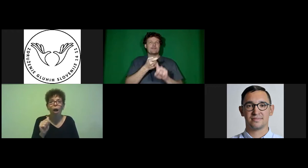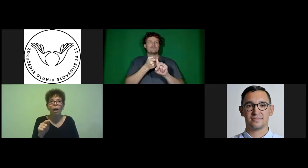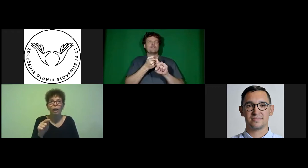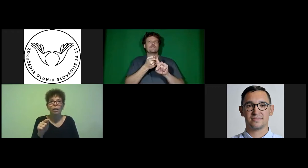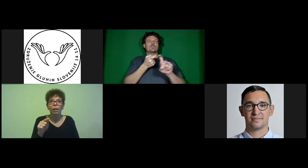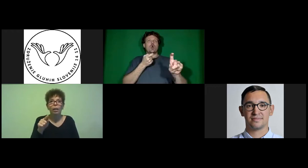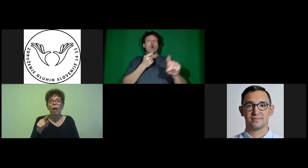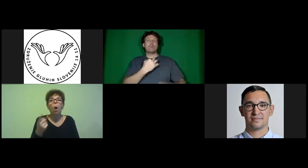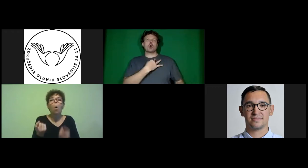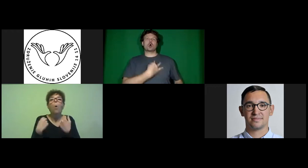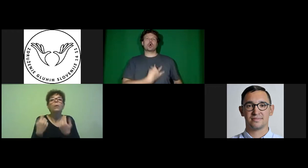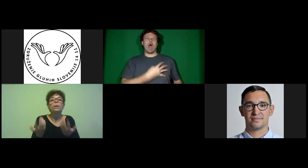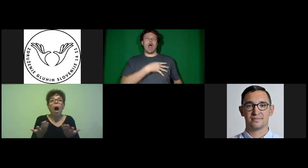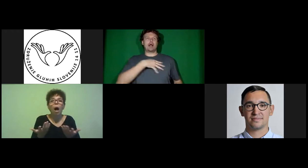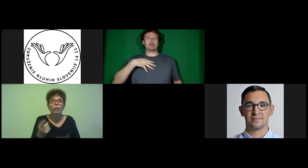Sunstra.